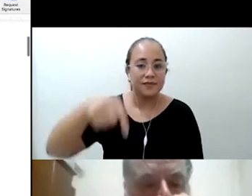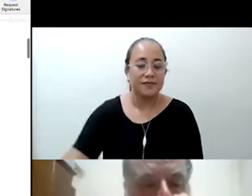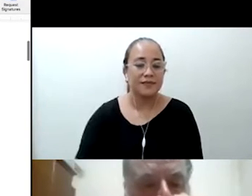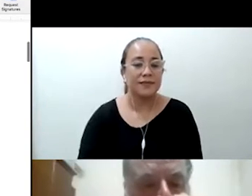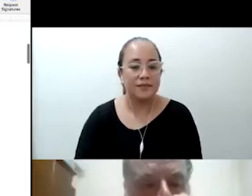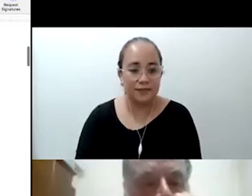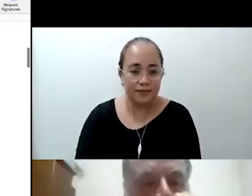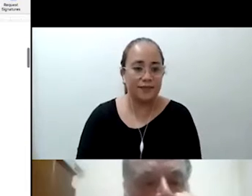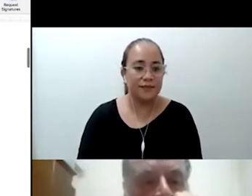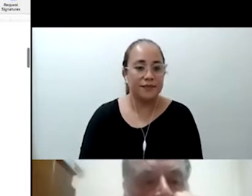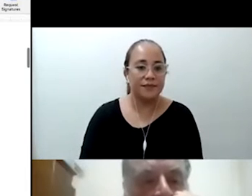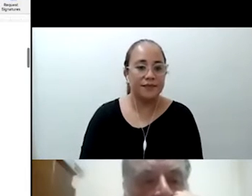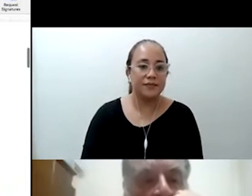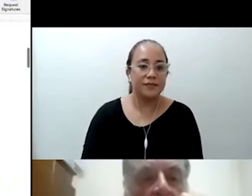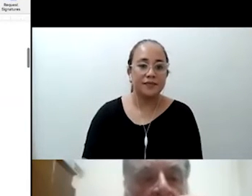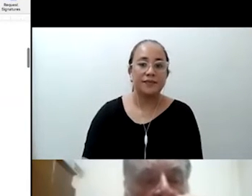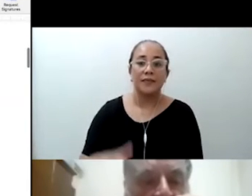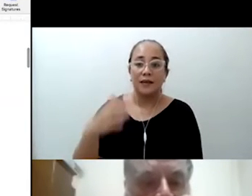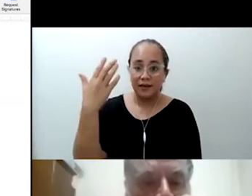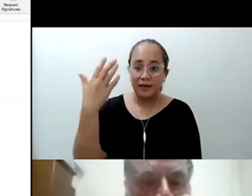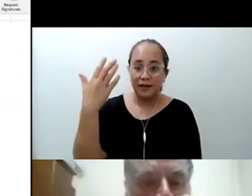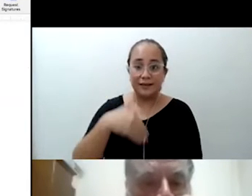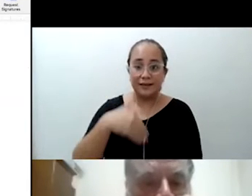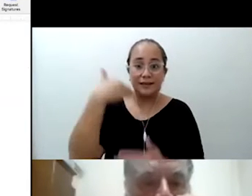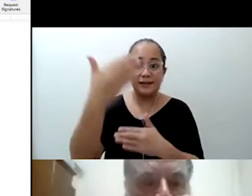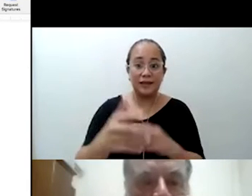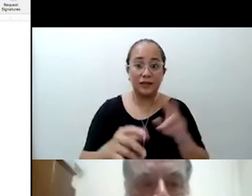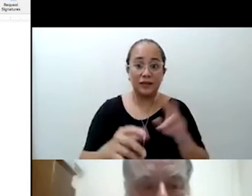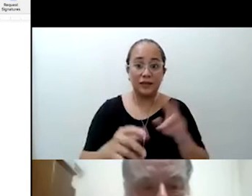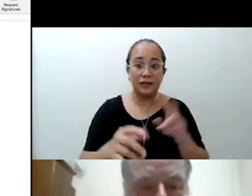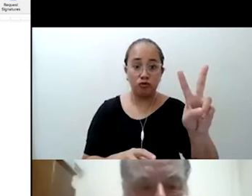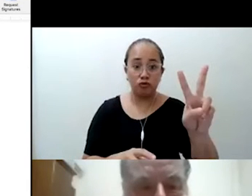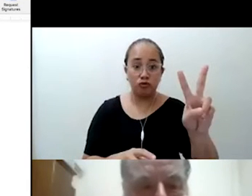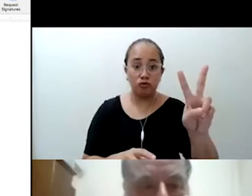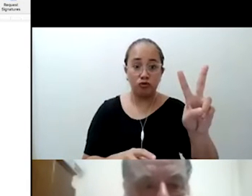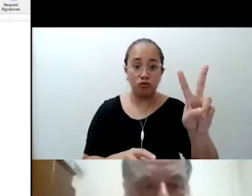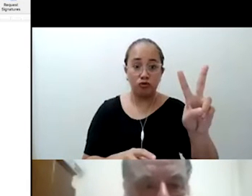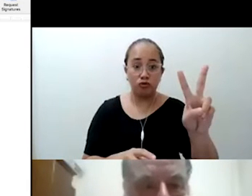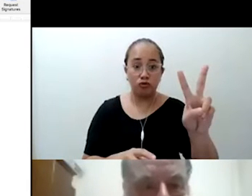Okay. All right, what about question 2, the next parameter?